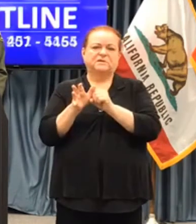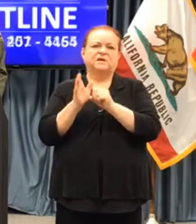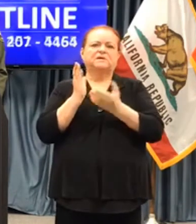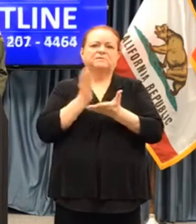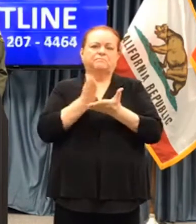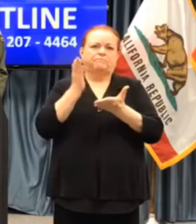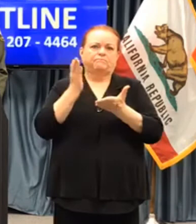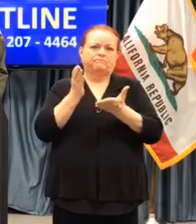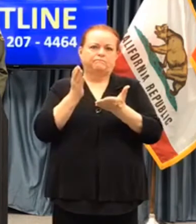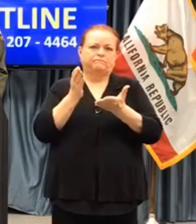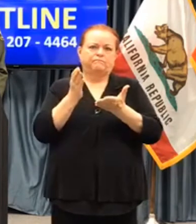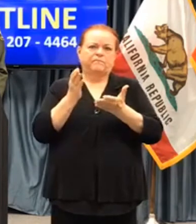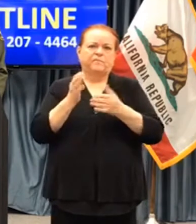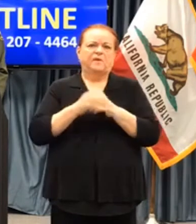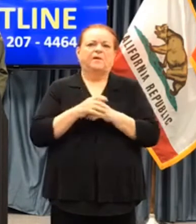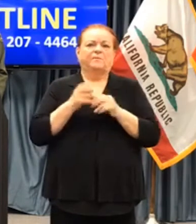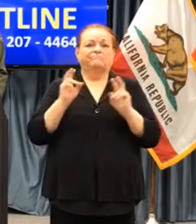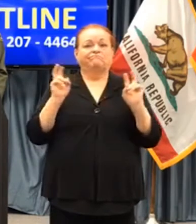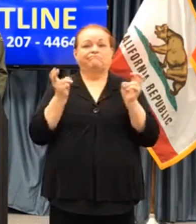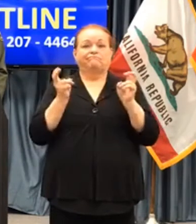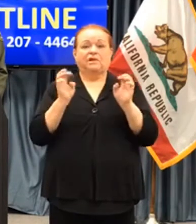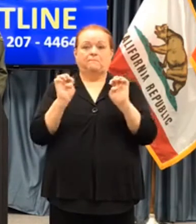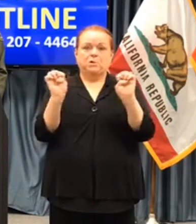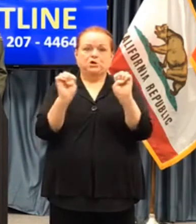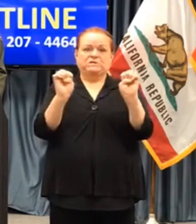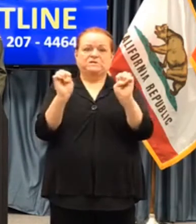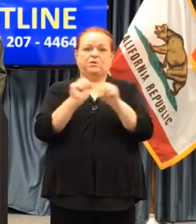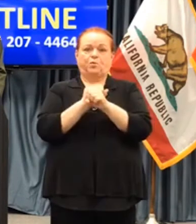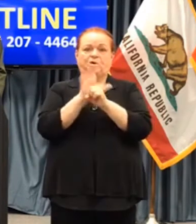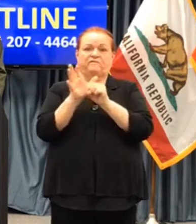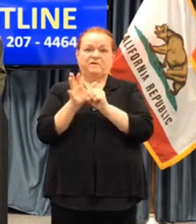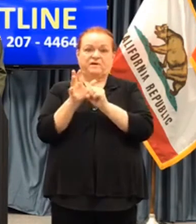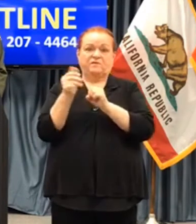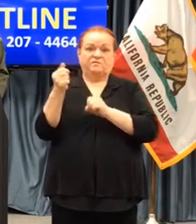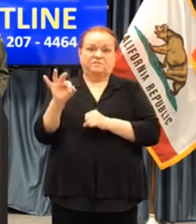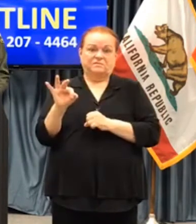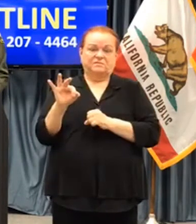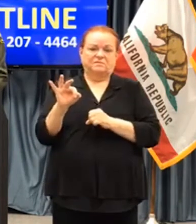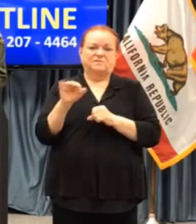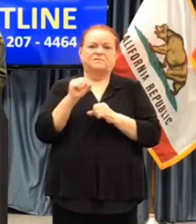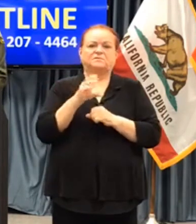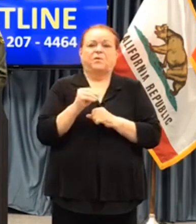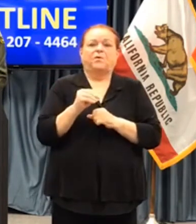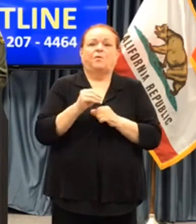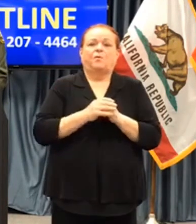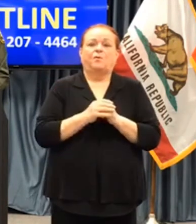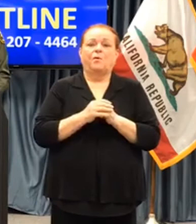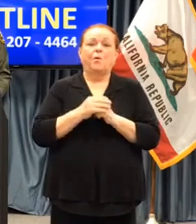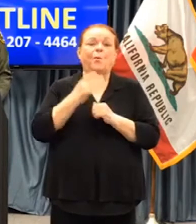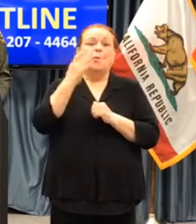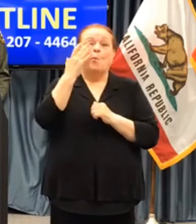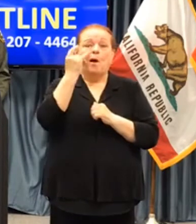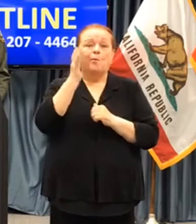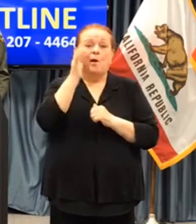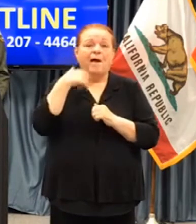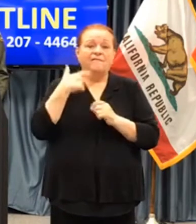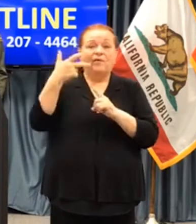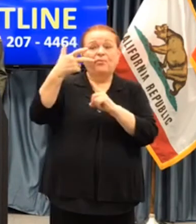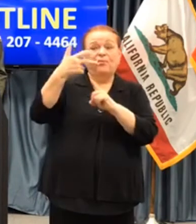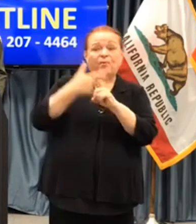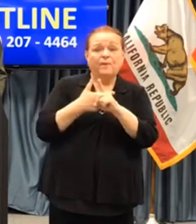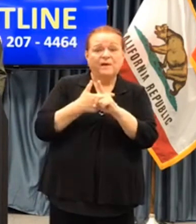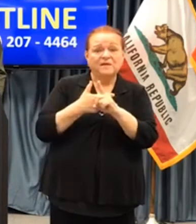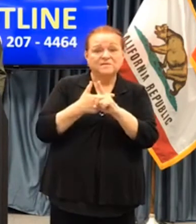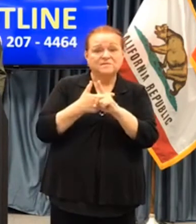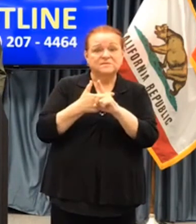lift the emergency, in essence, we don't have to be addressing these issues, and why we would have a 3-month extension of a